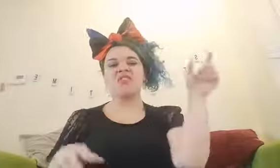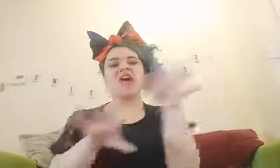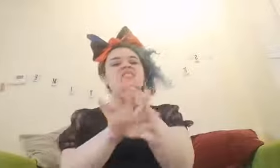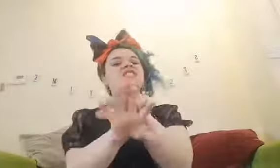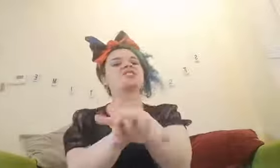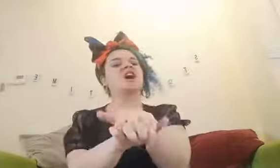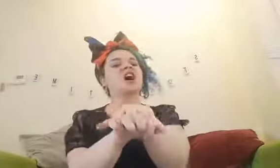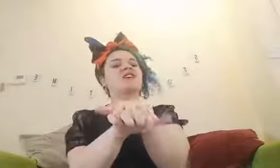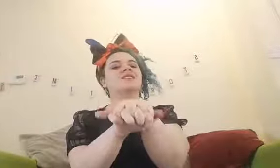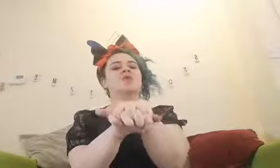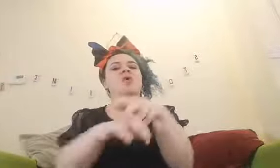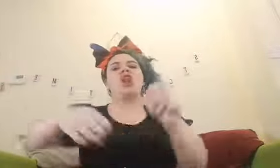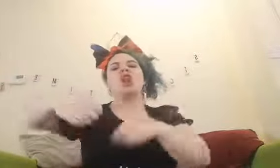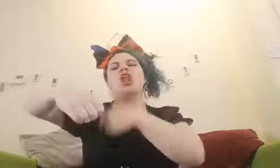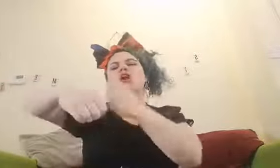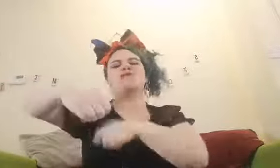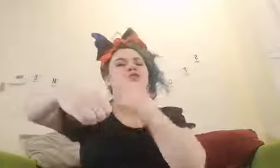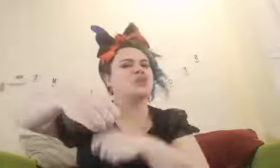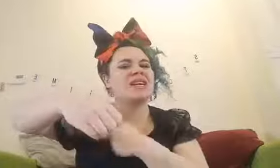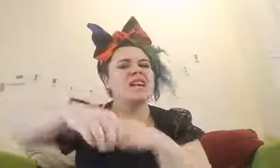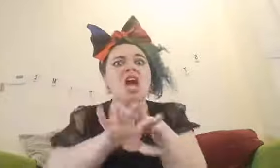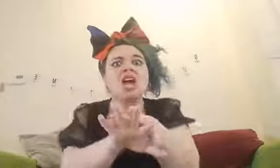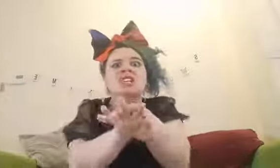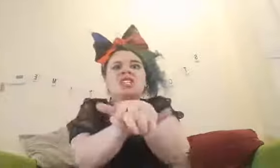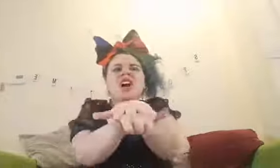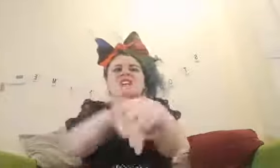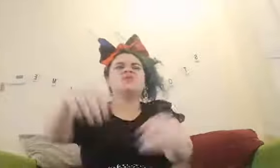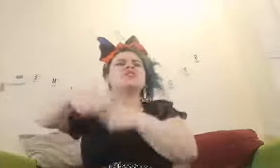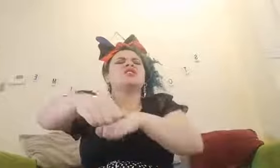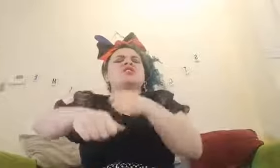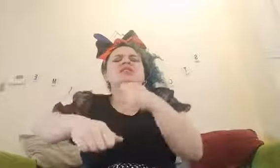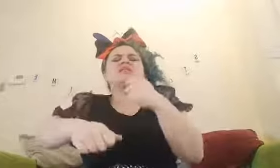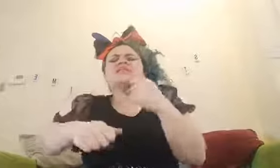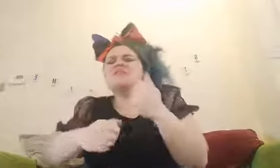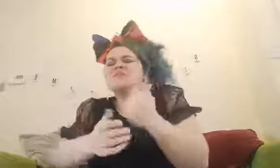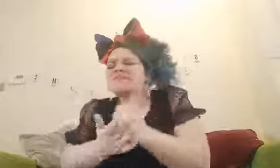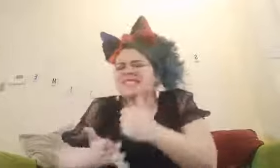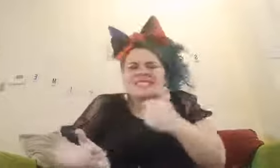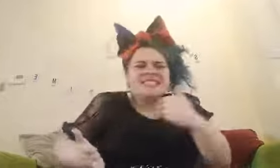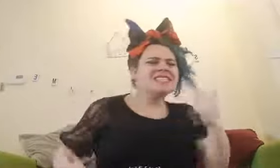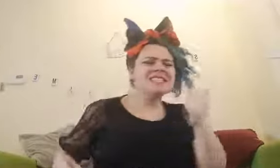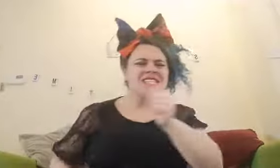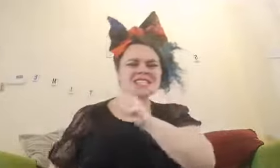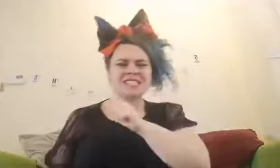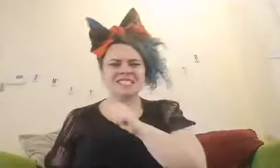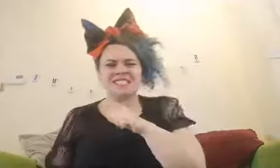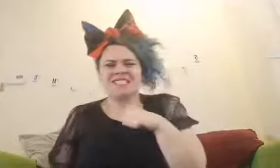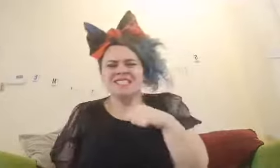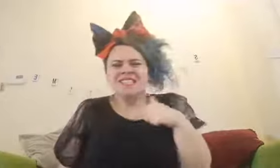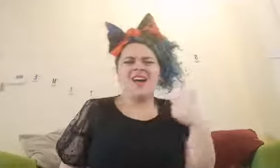that Turtle loved cooking. Turtle cooked some delicious,